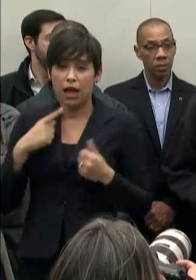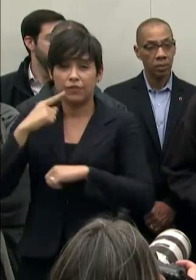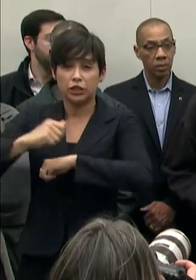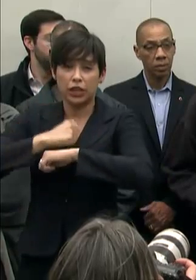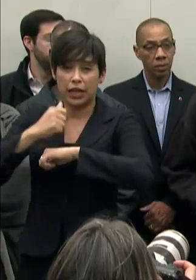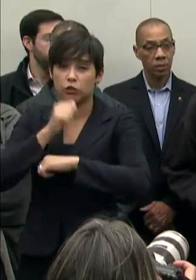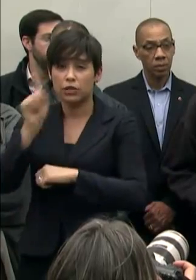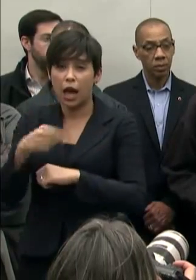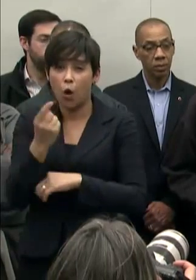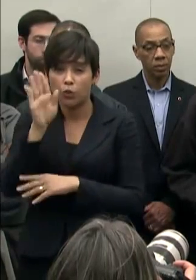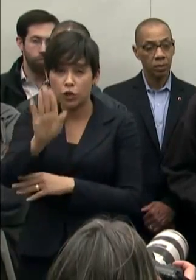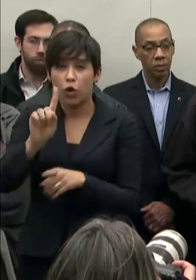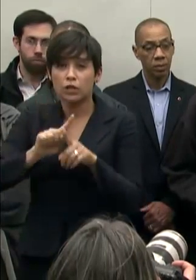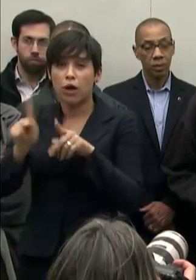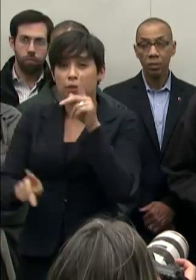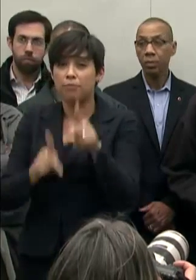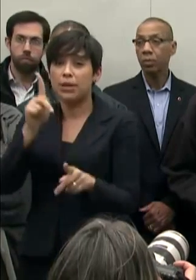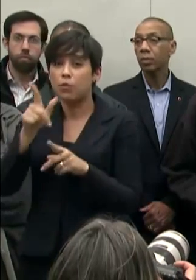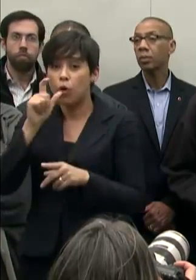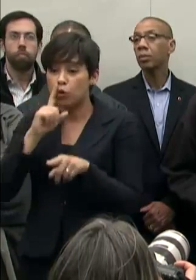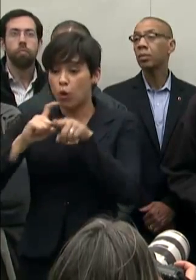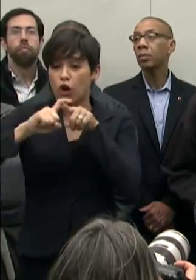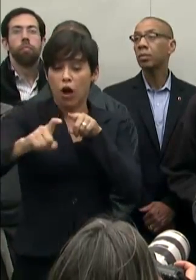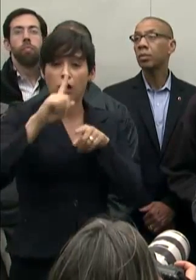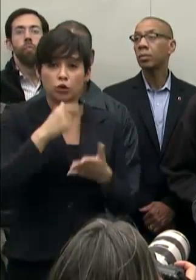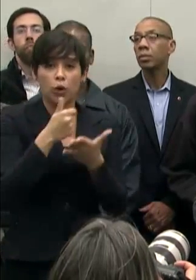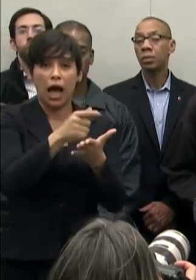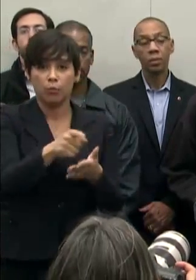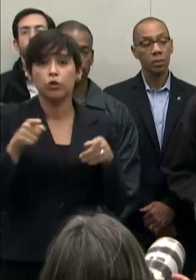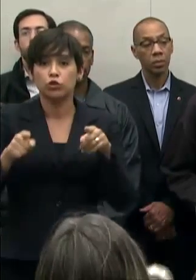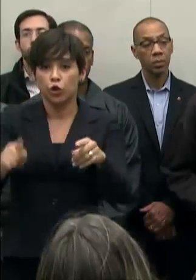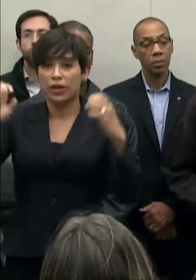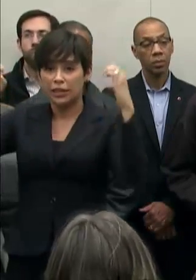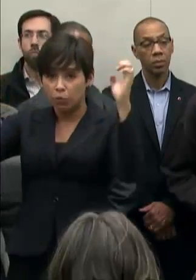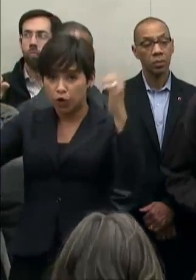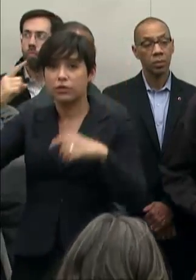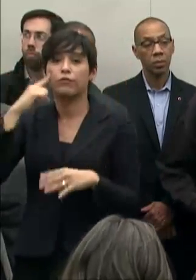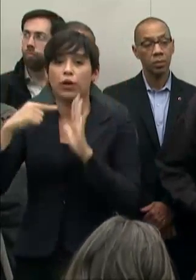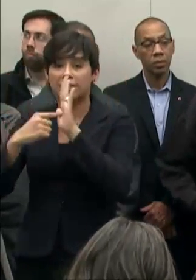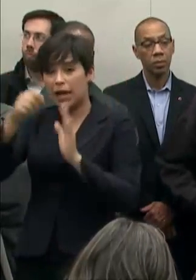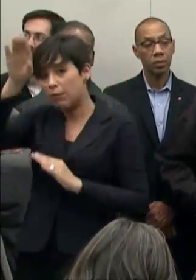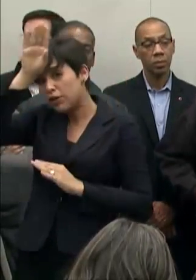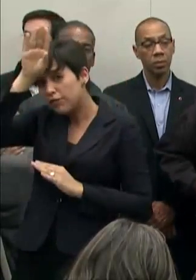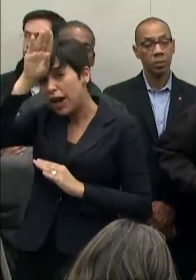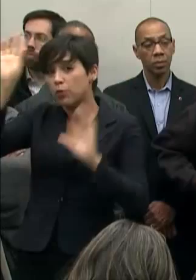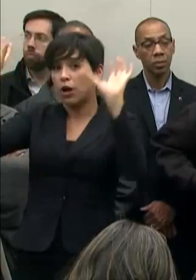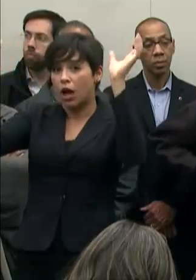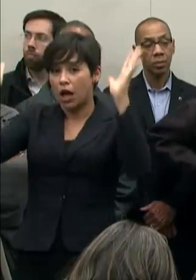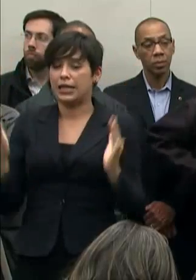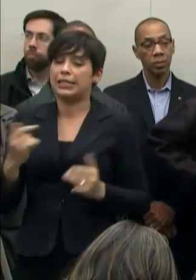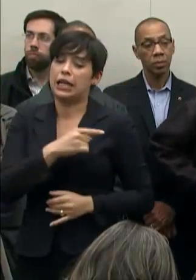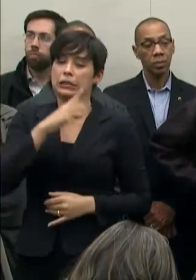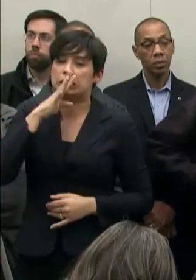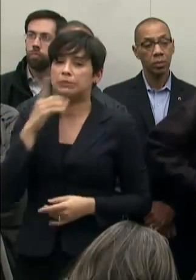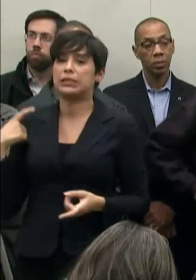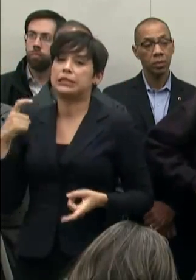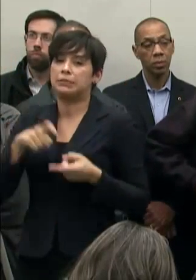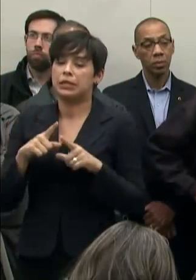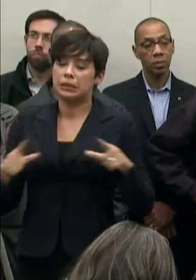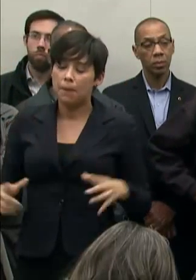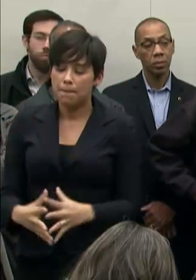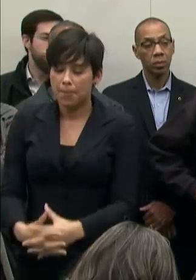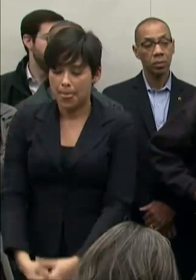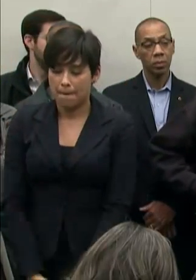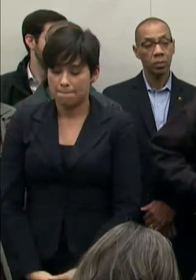might be called to rescue you in an emergency. Let me summarize in Spanish. Esta tarde pedí